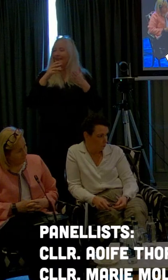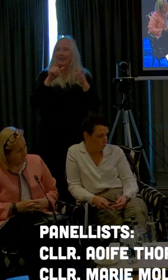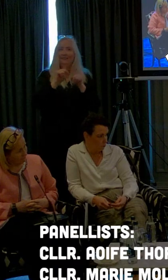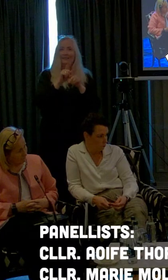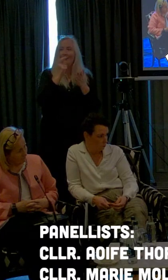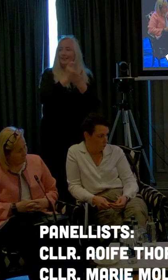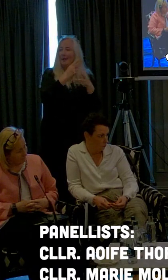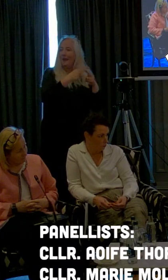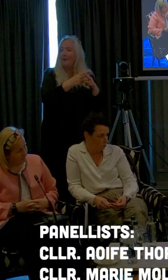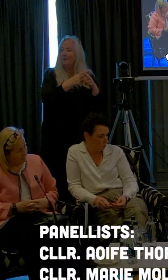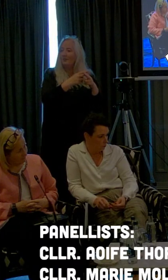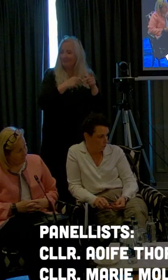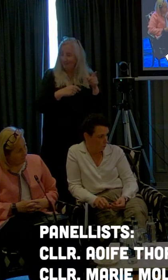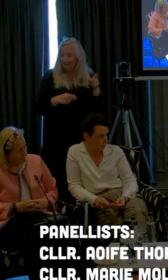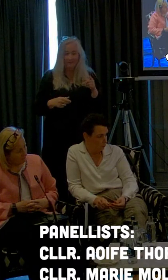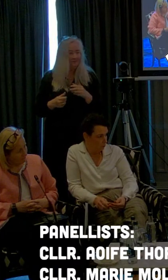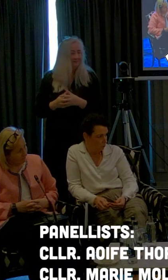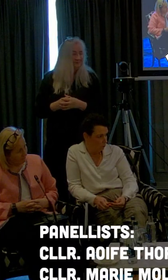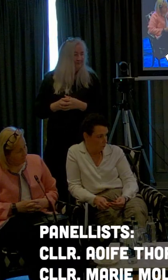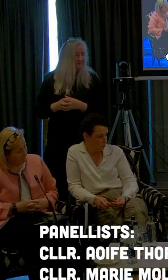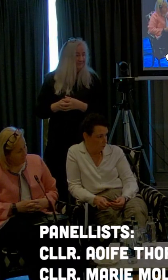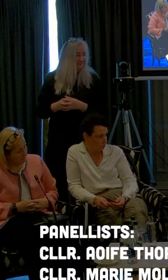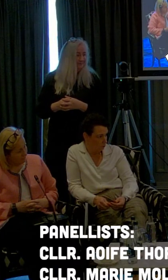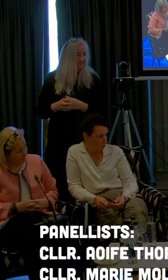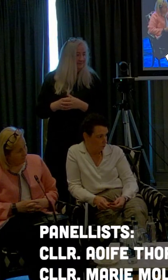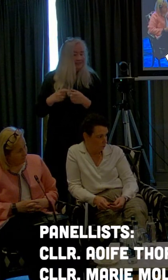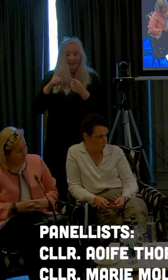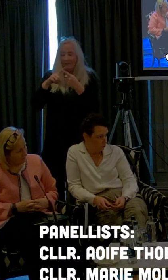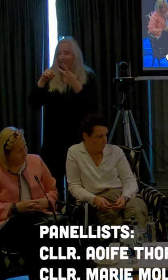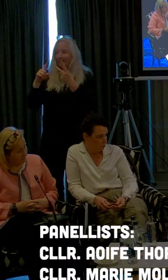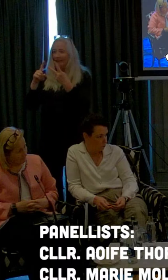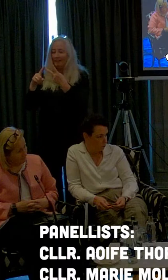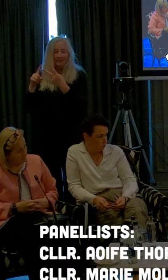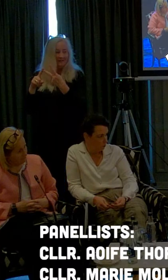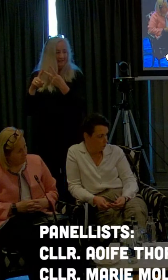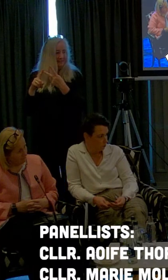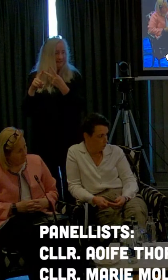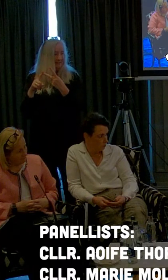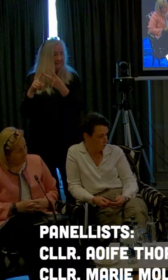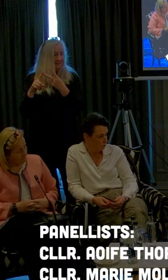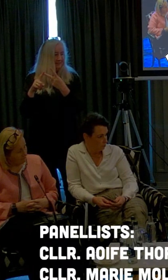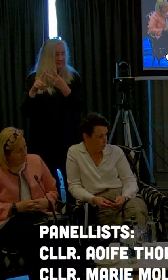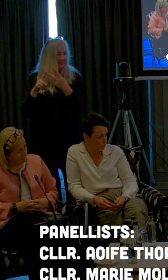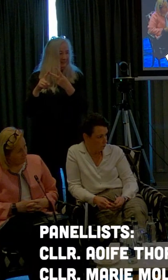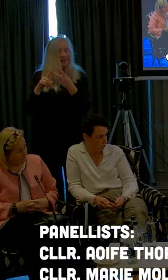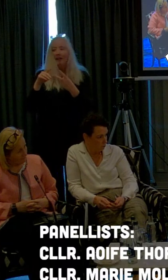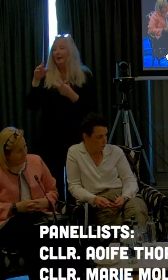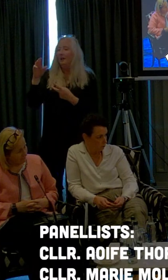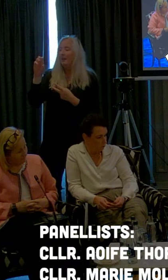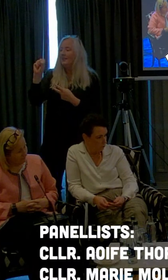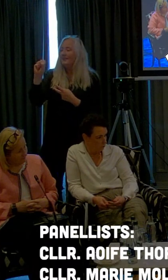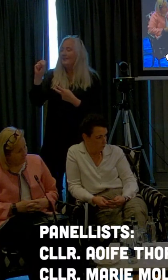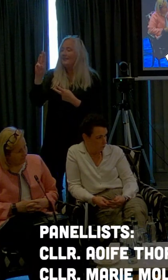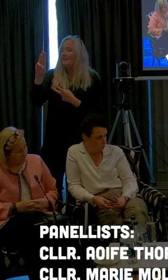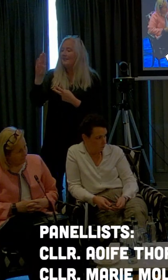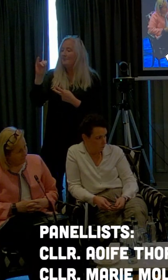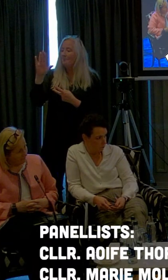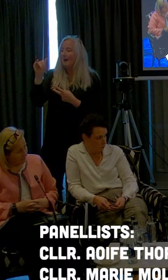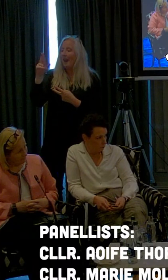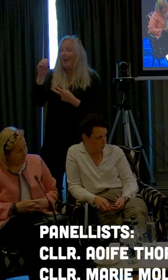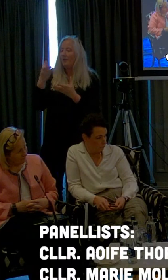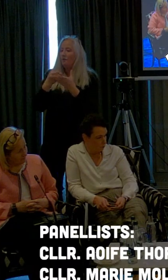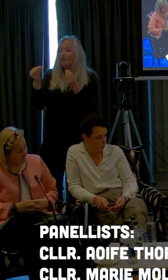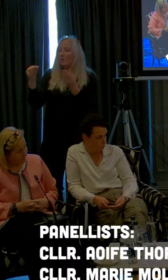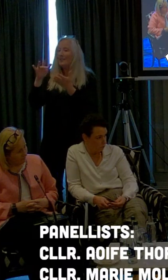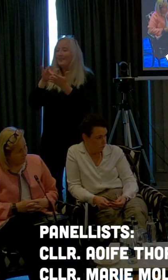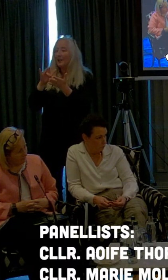getting defibrillators to the community. I'm on the board of Ballysplan Family Resource Centre. All these are outside of the